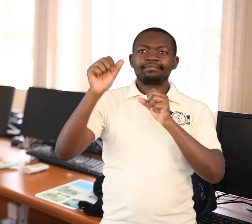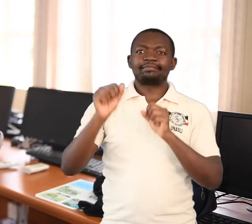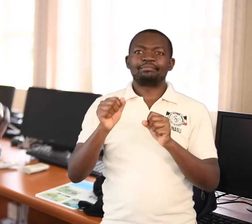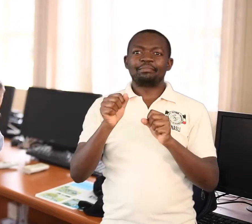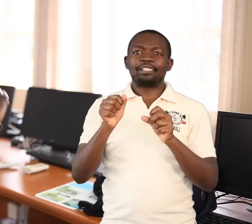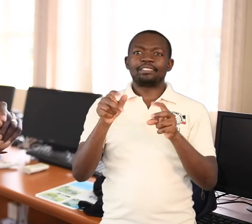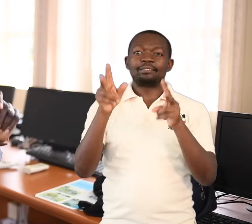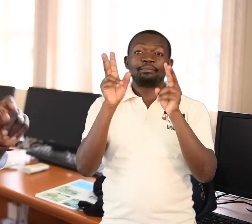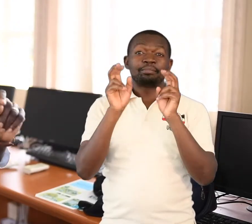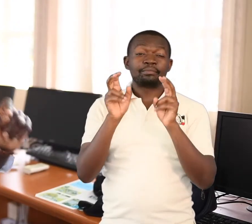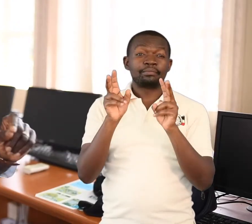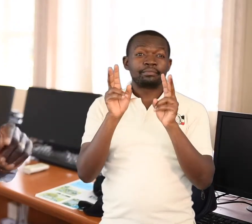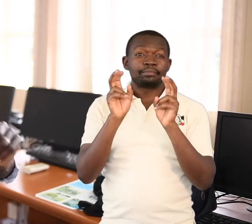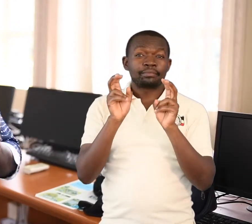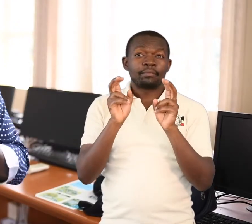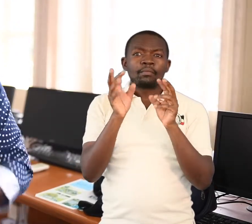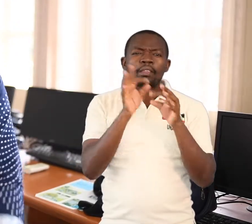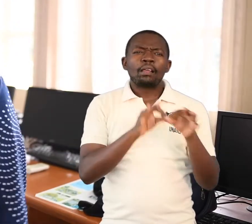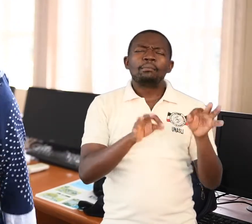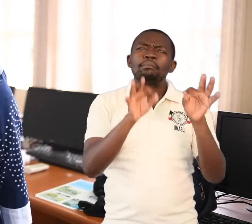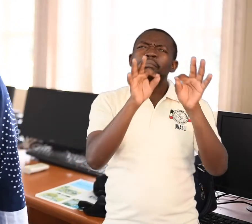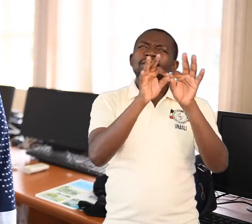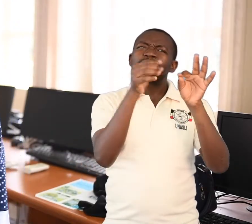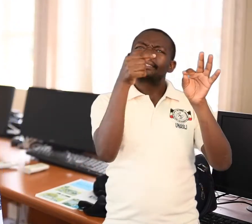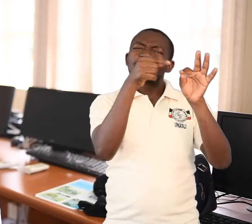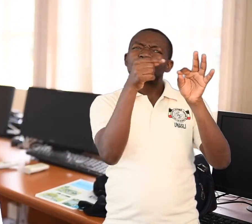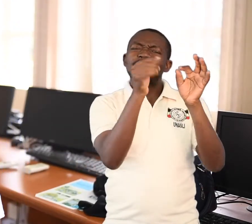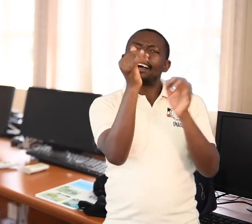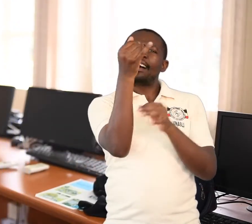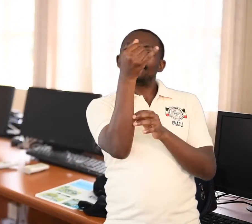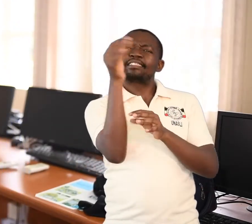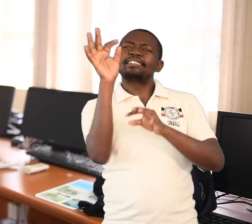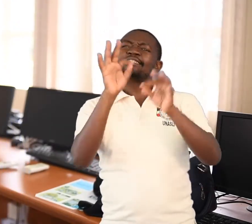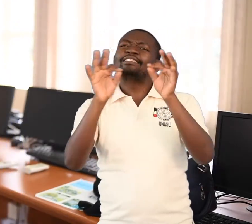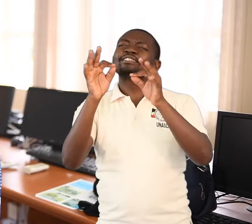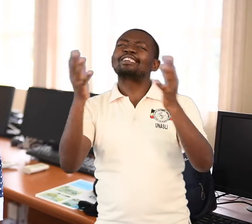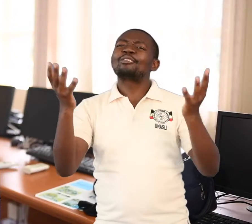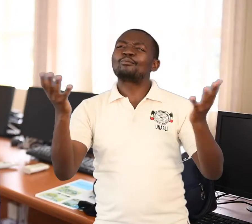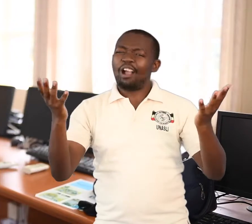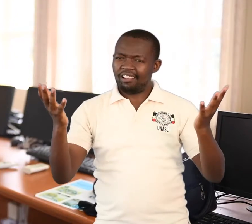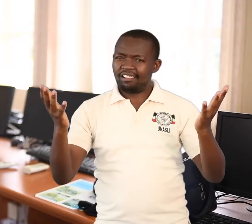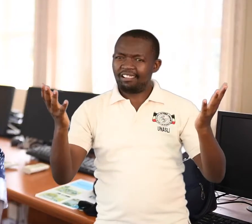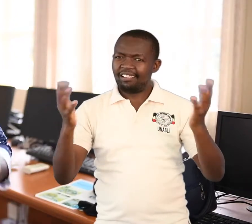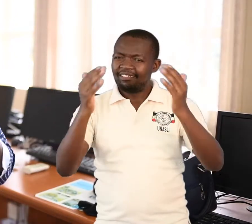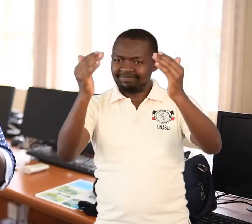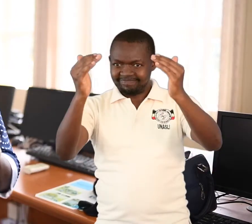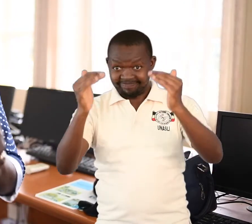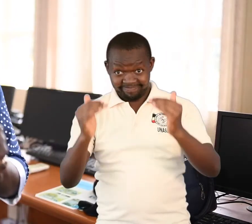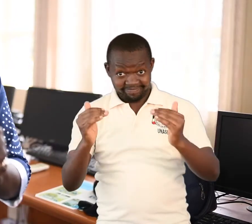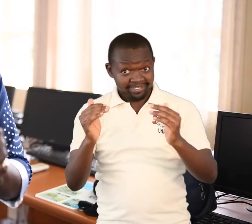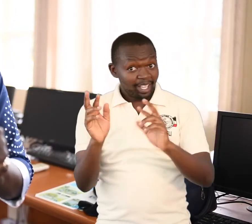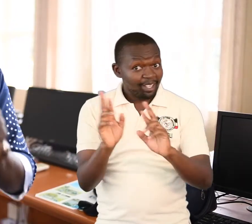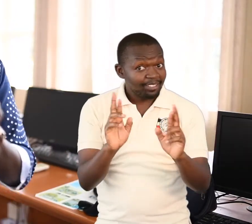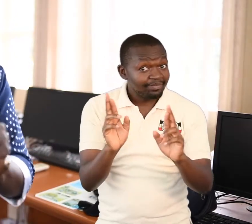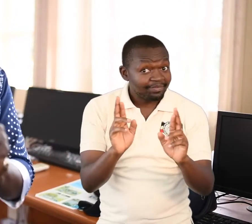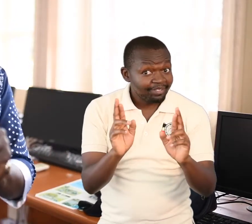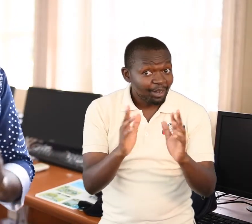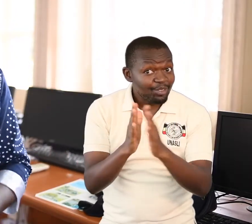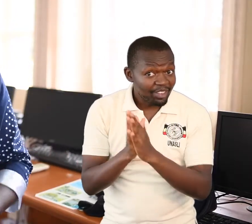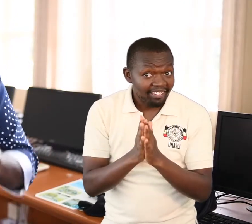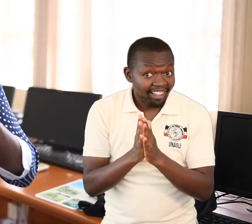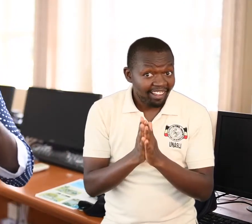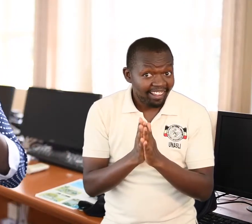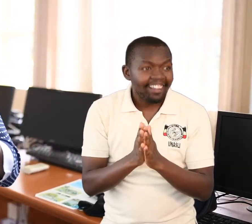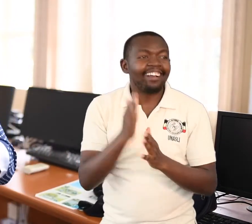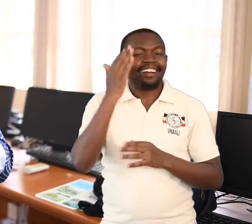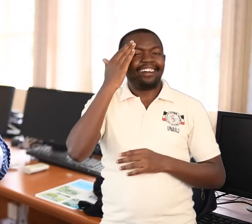Let us look at the importance of art and design. That's where we are going to next. Are we together? Yes,